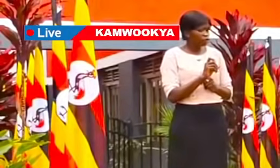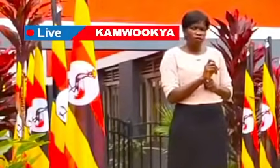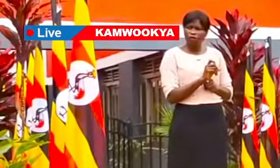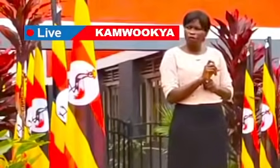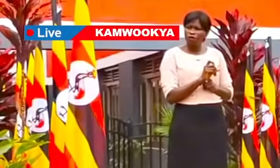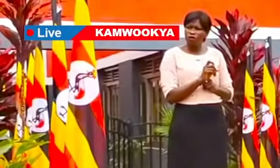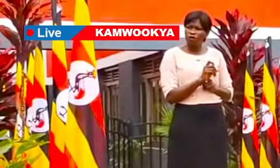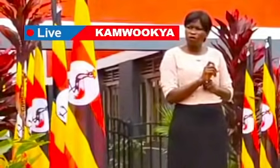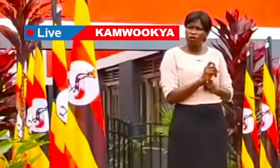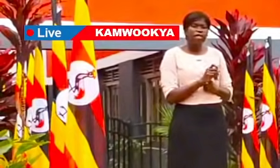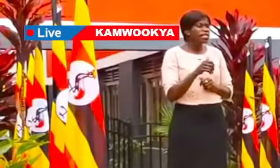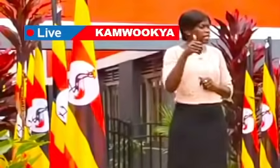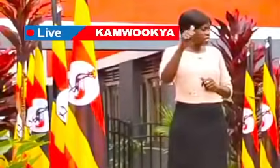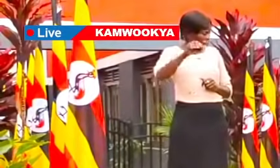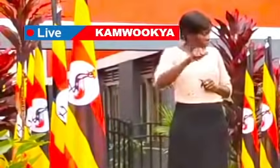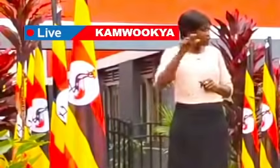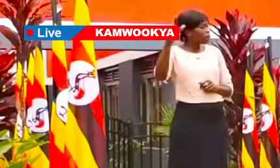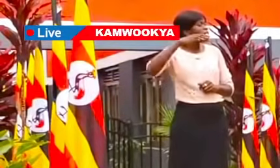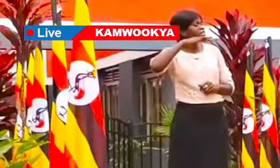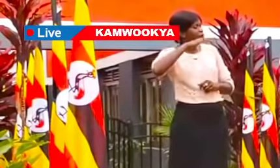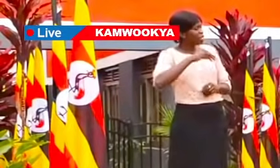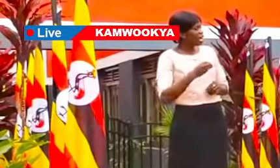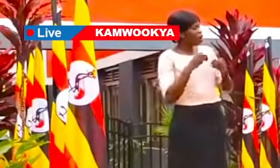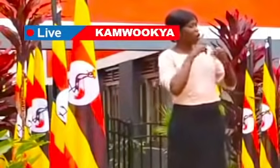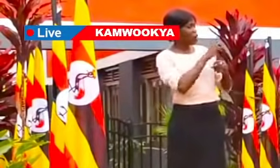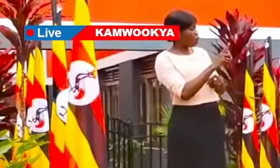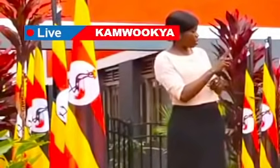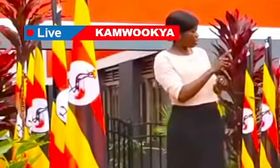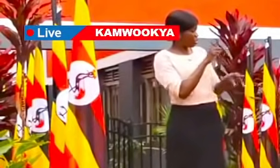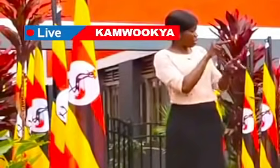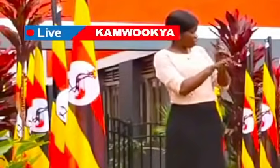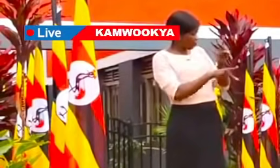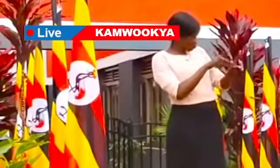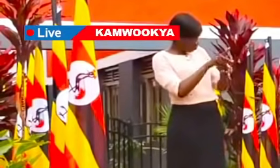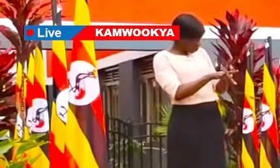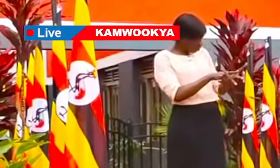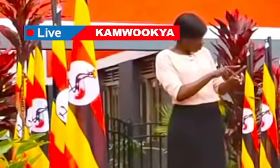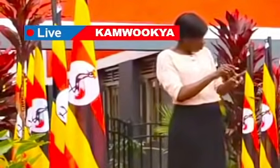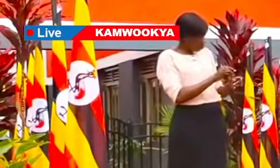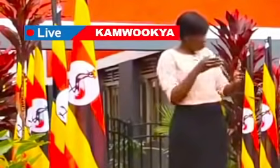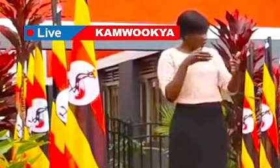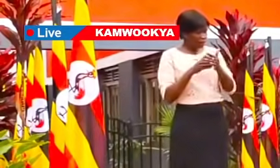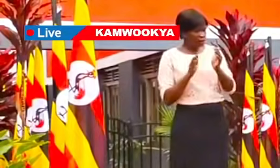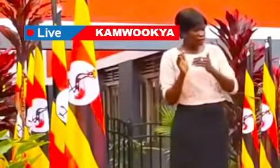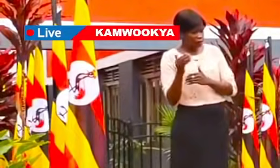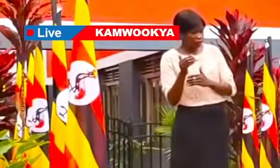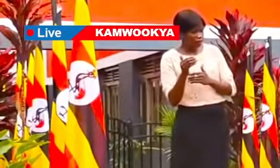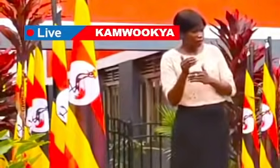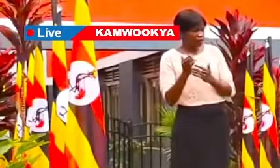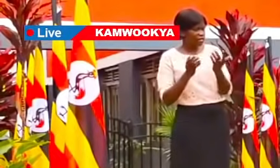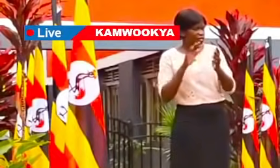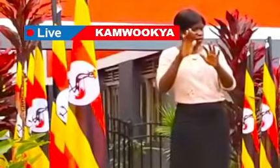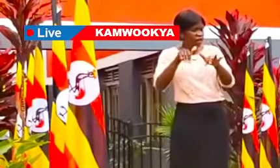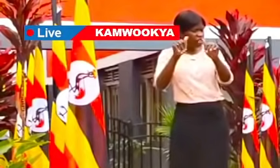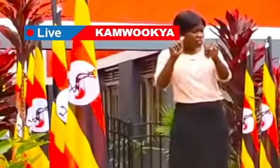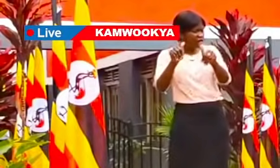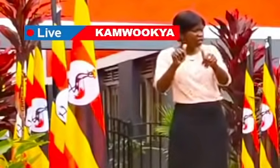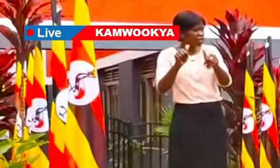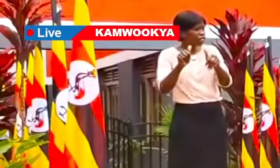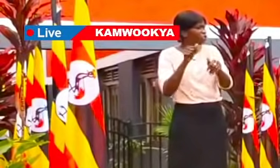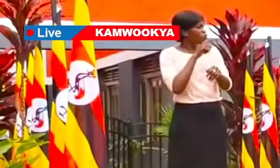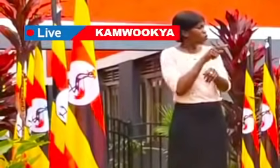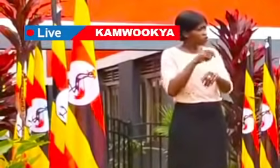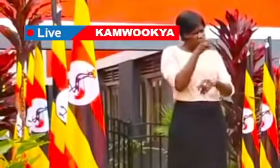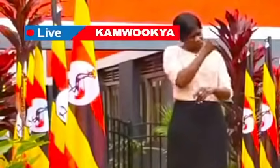the Speaker has issued an order which you are characterizing as illegal. What are you going to do about it? Are you defying the